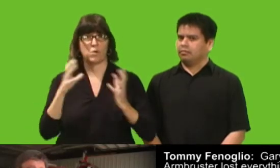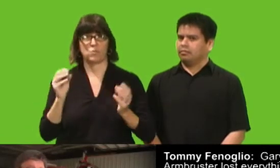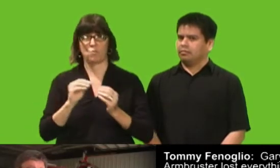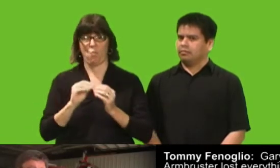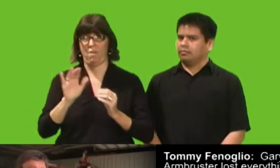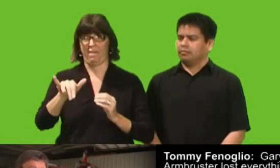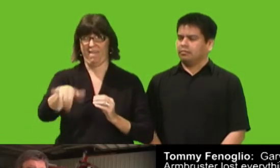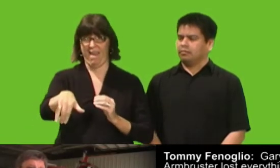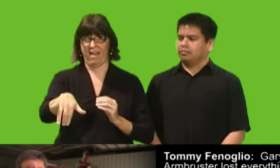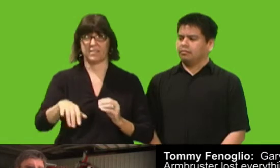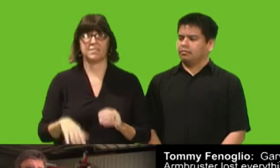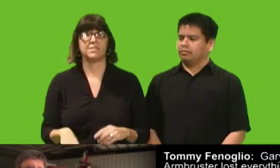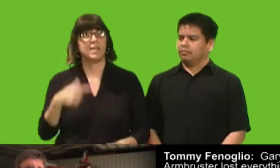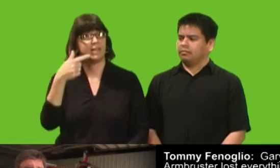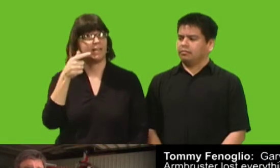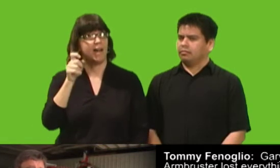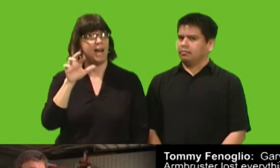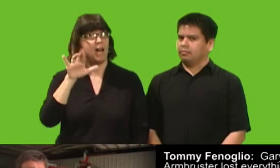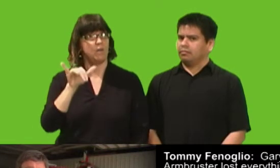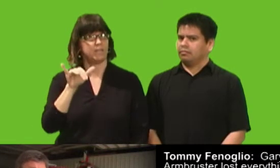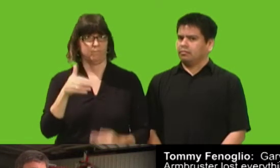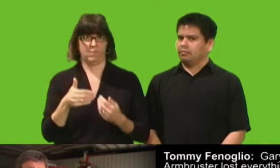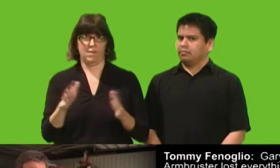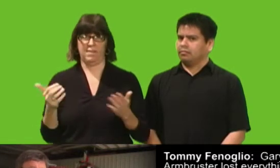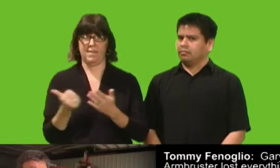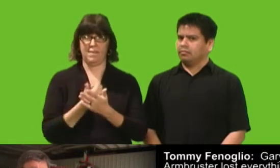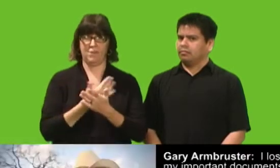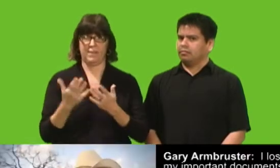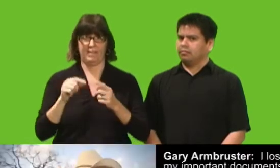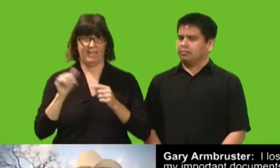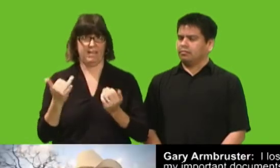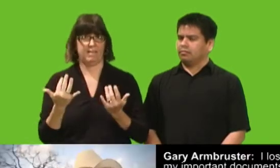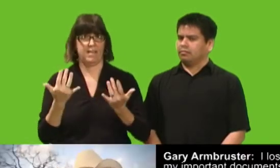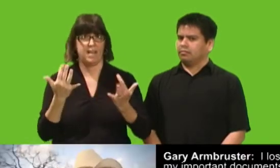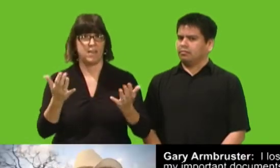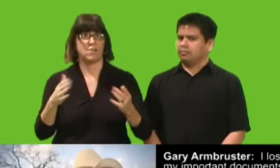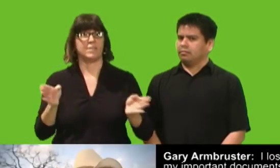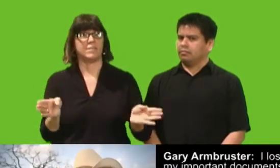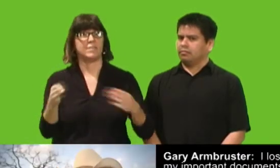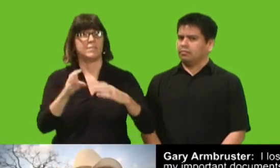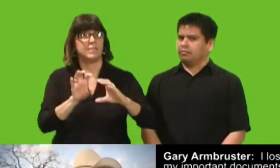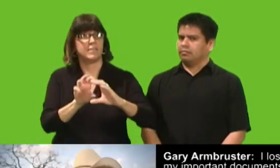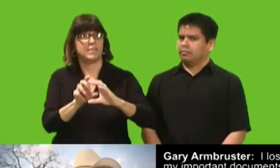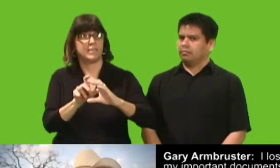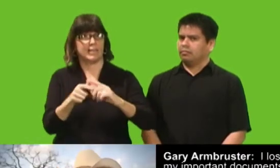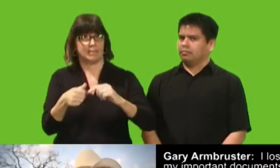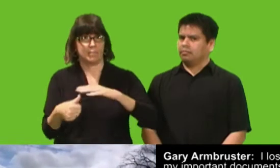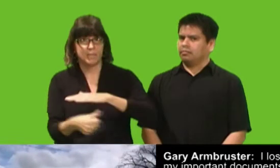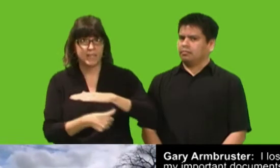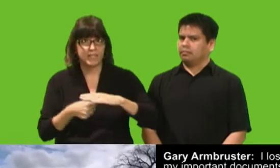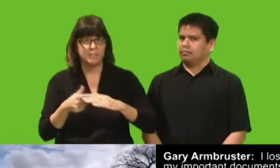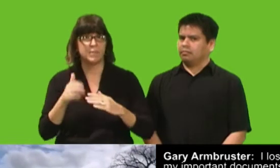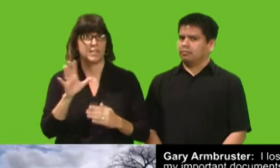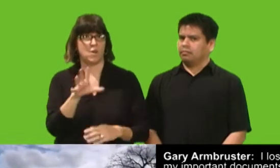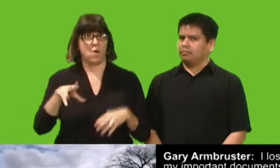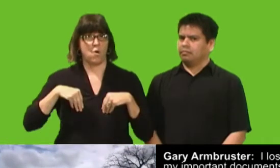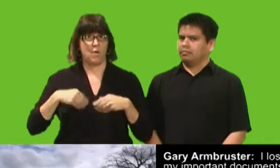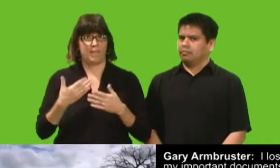basement with a lot of his personal belongings that burned up. I lost all my important documents in the fire.